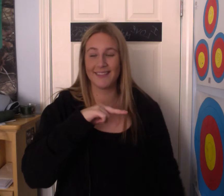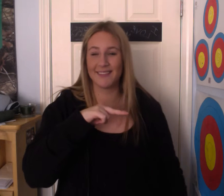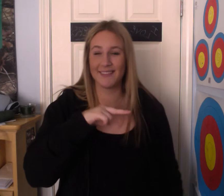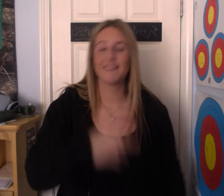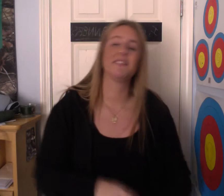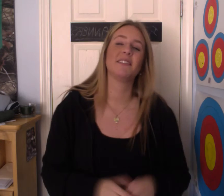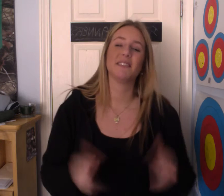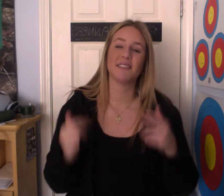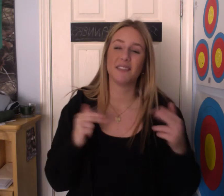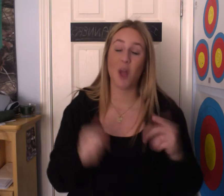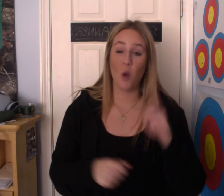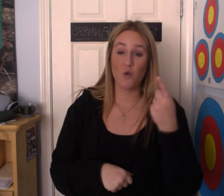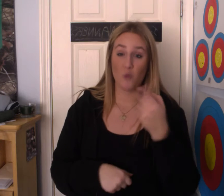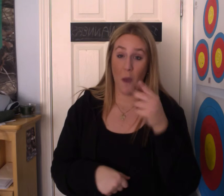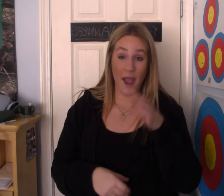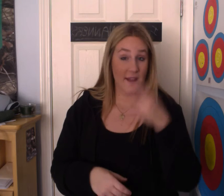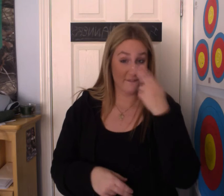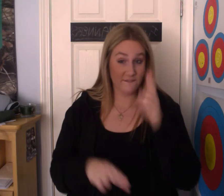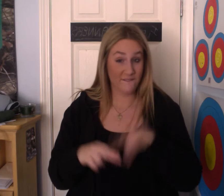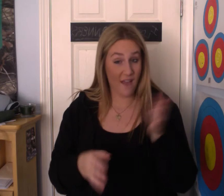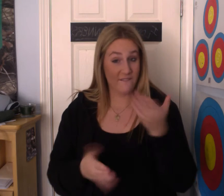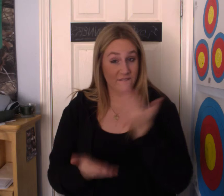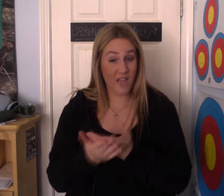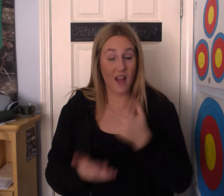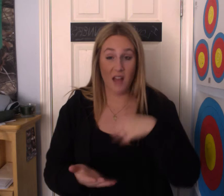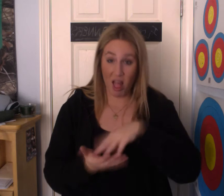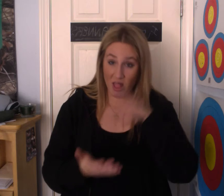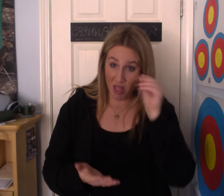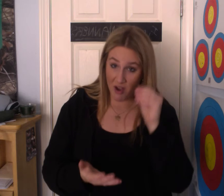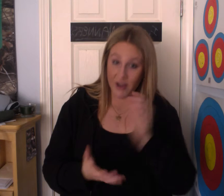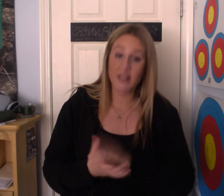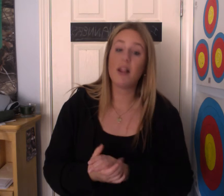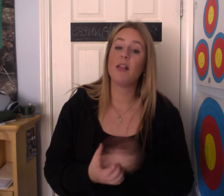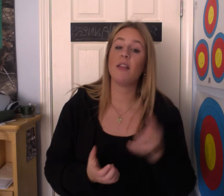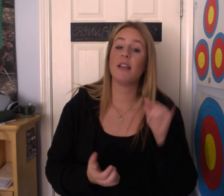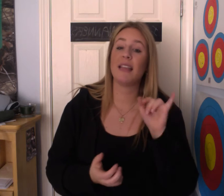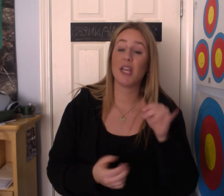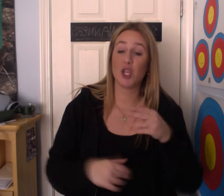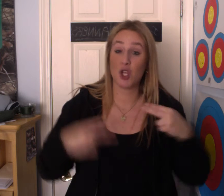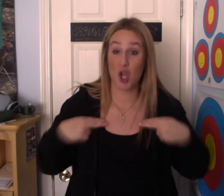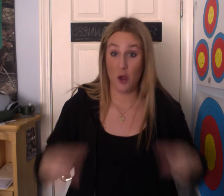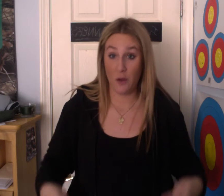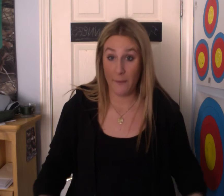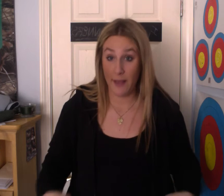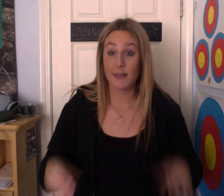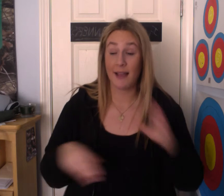One fun fact I learned while on the air with Keith Oberman was that humans on the internet are scumbags.